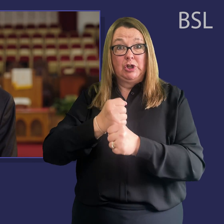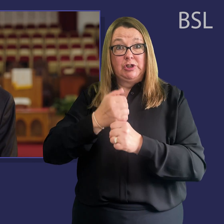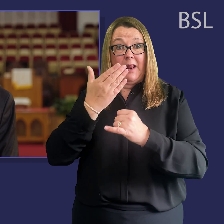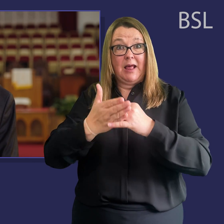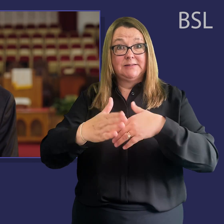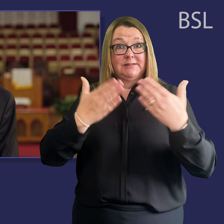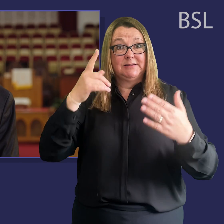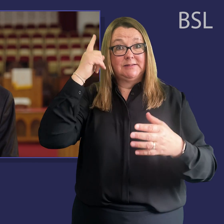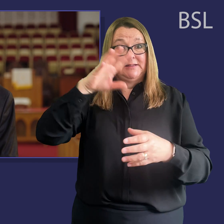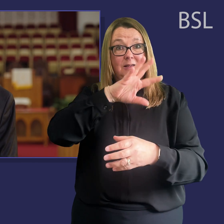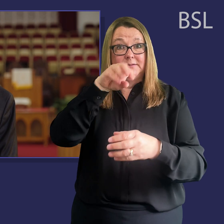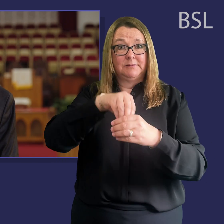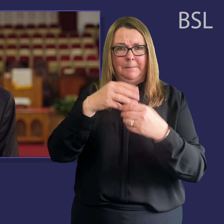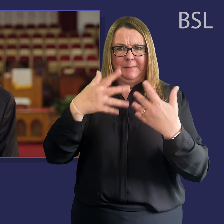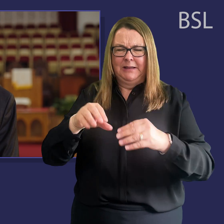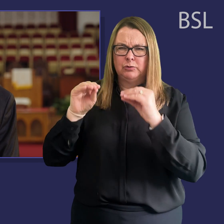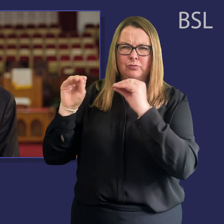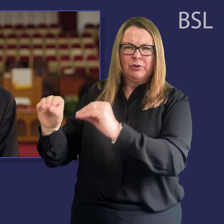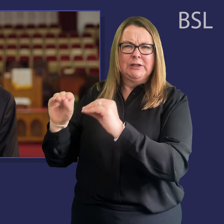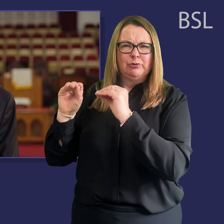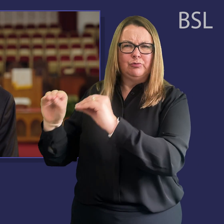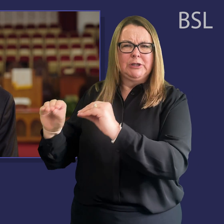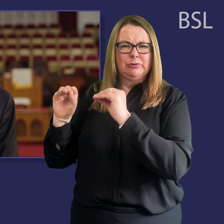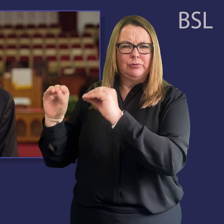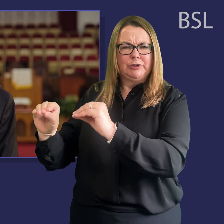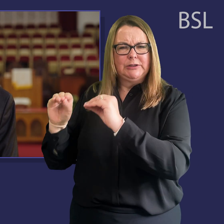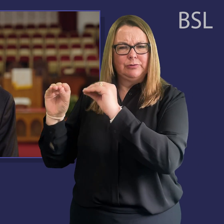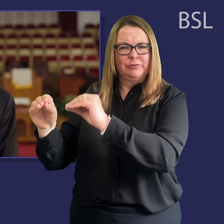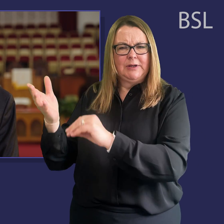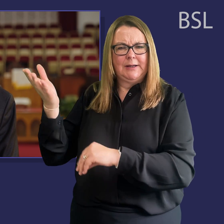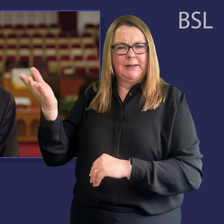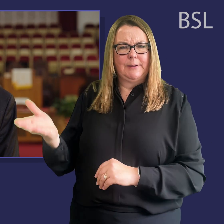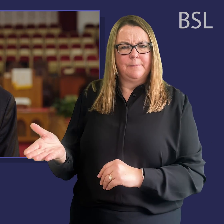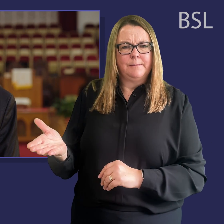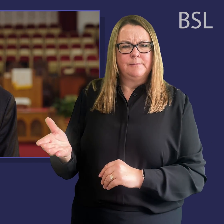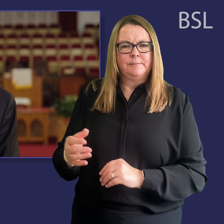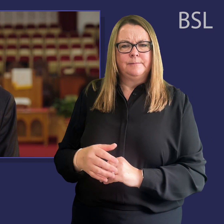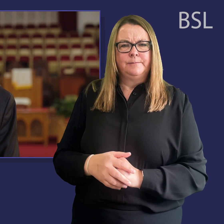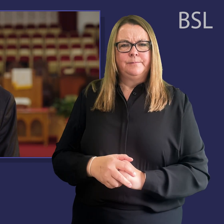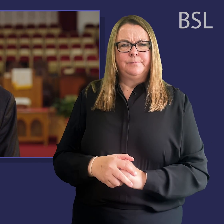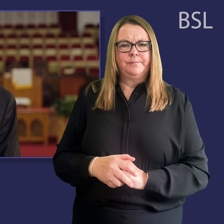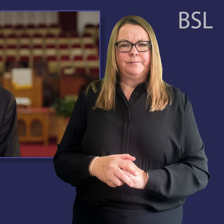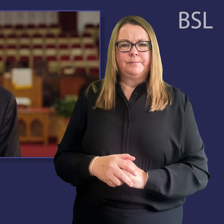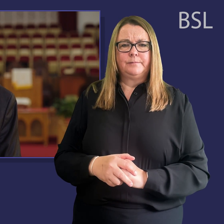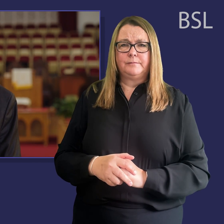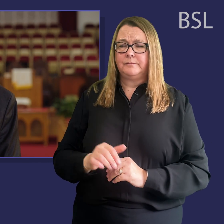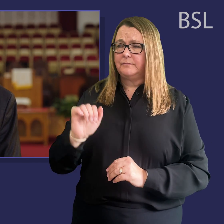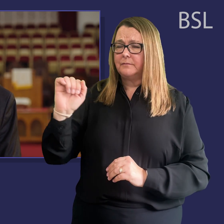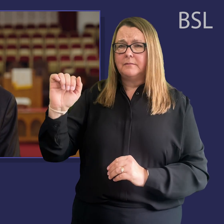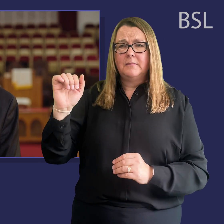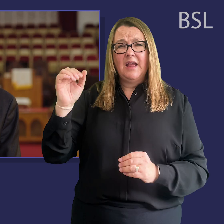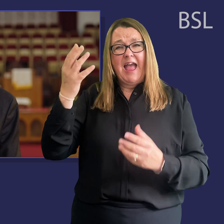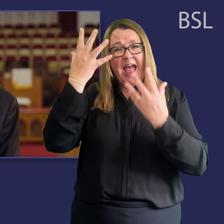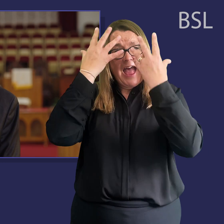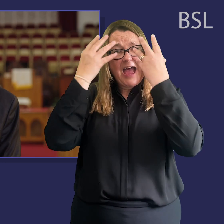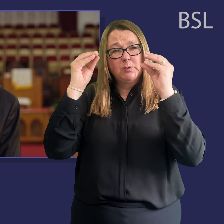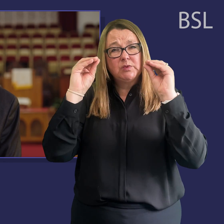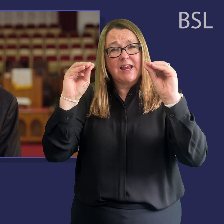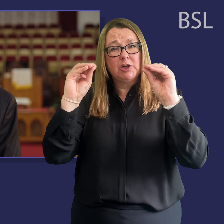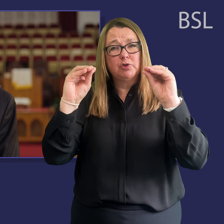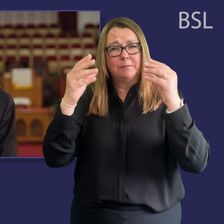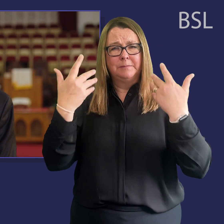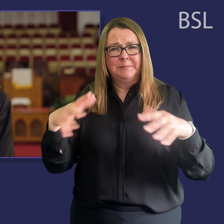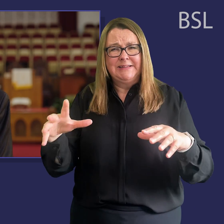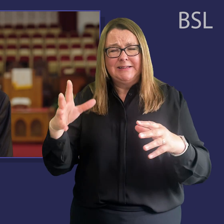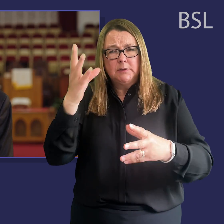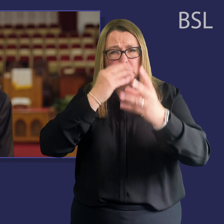Saints, the love and nurturing of his parents, his receiving his